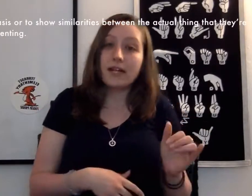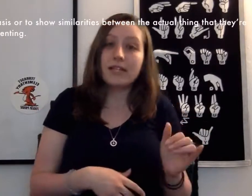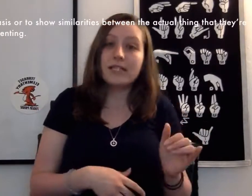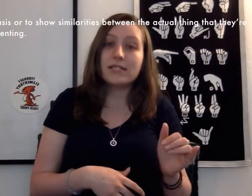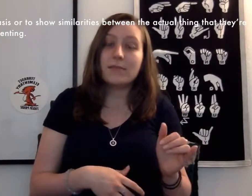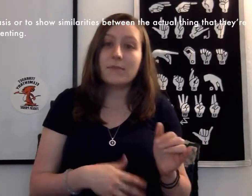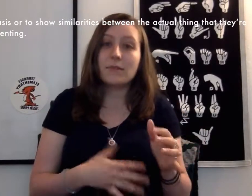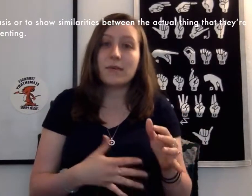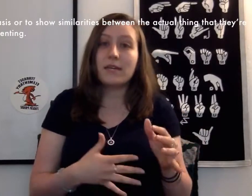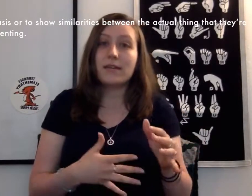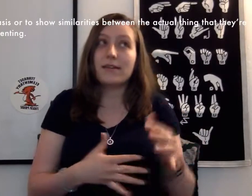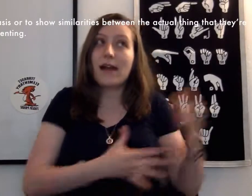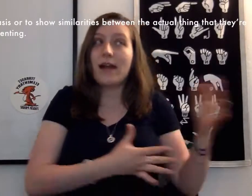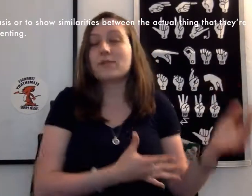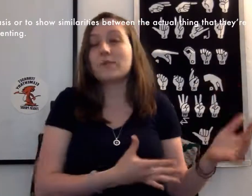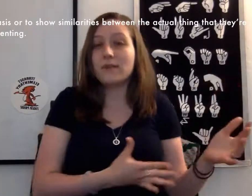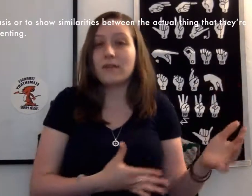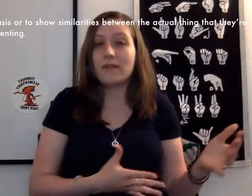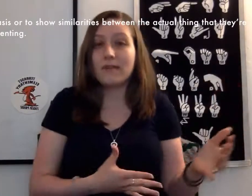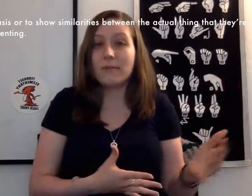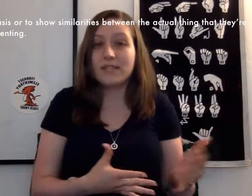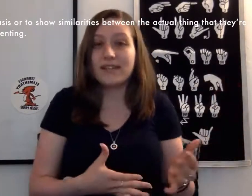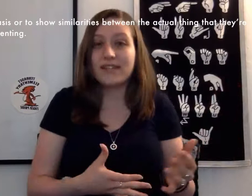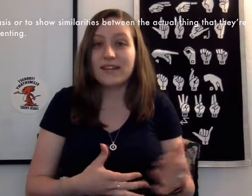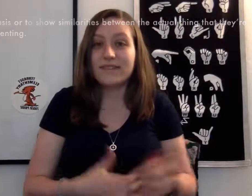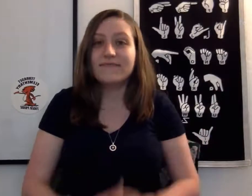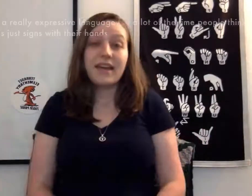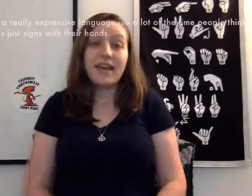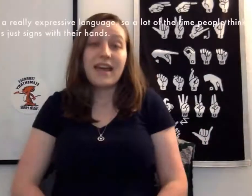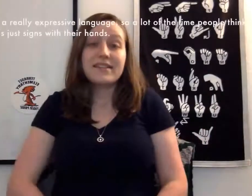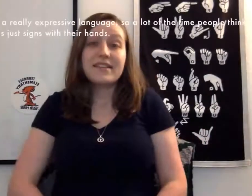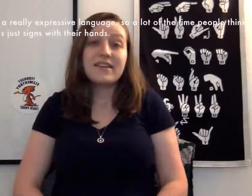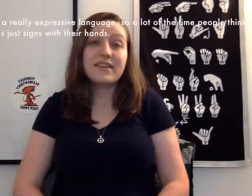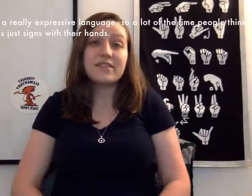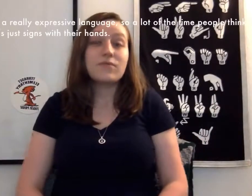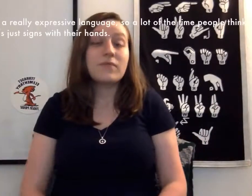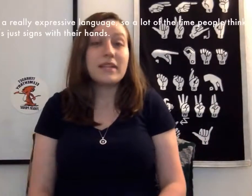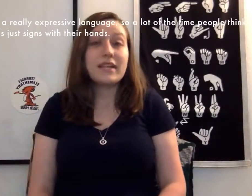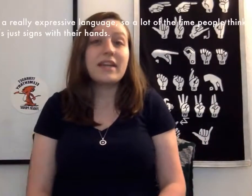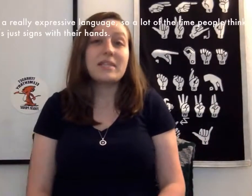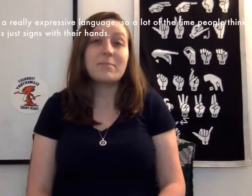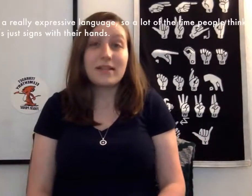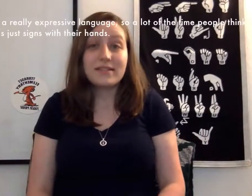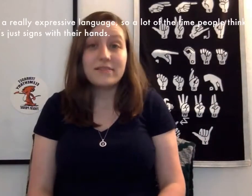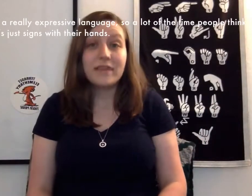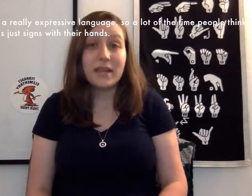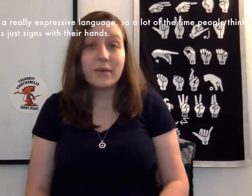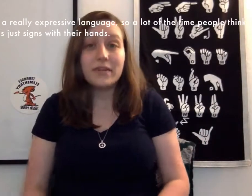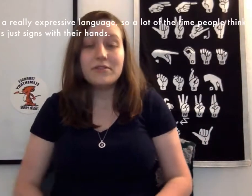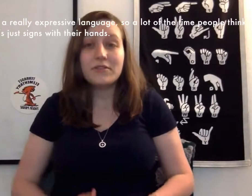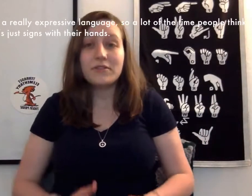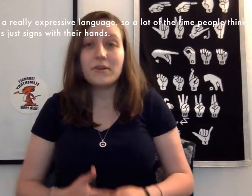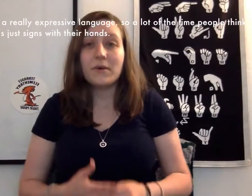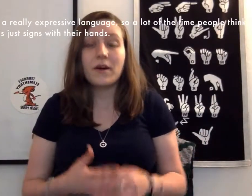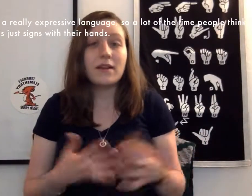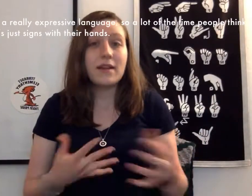similarities between the actual thing that they're representing. ASL is a really expressive language, so a lot of the